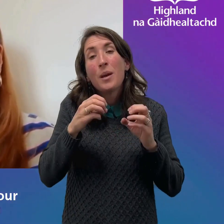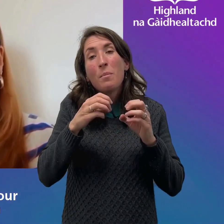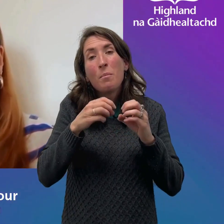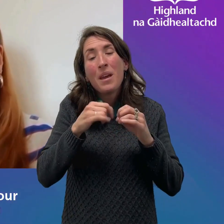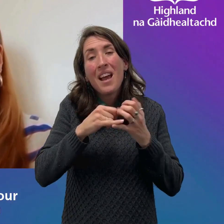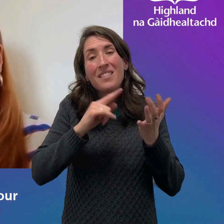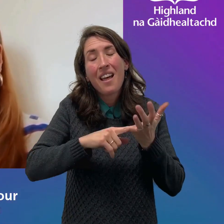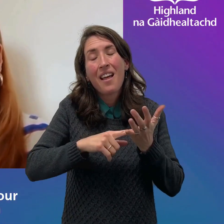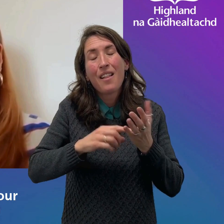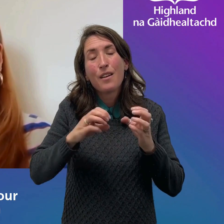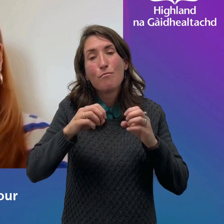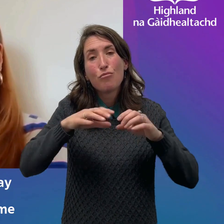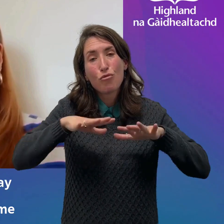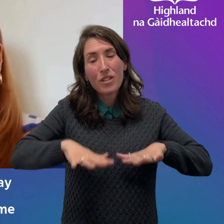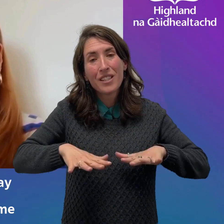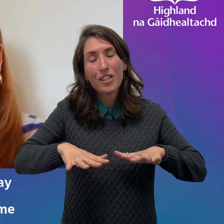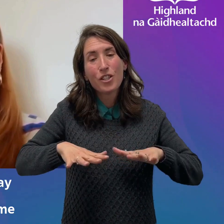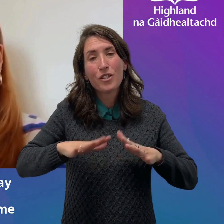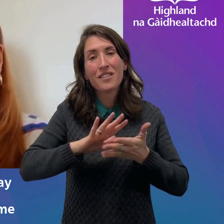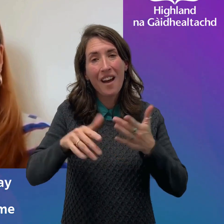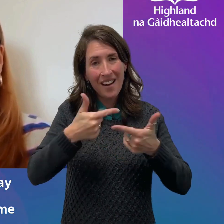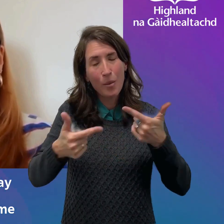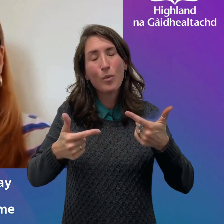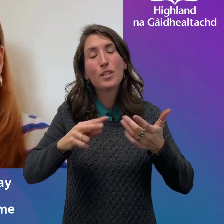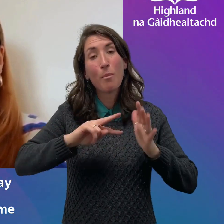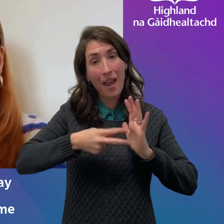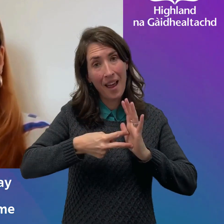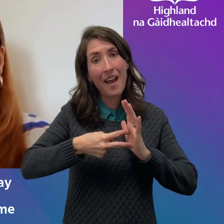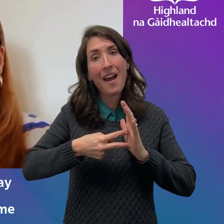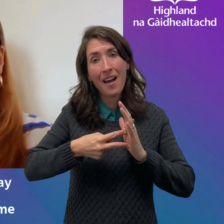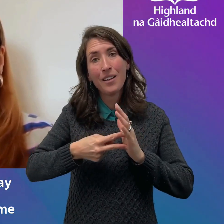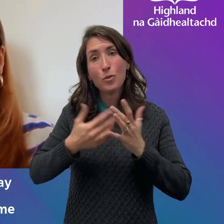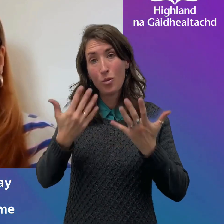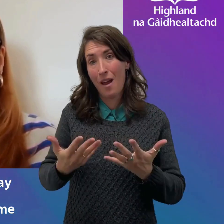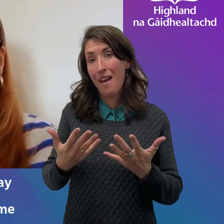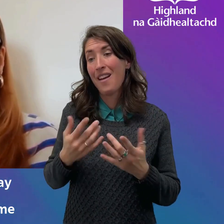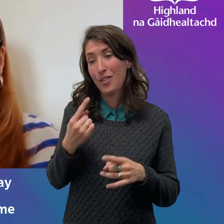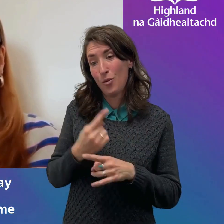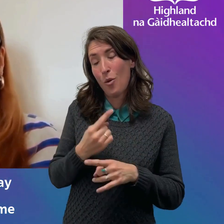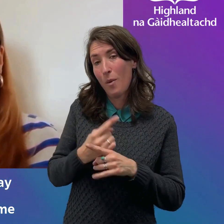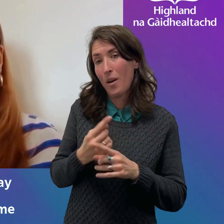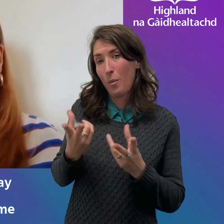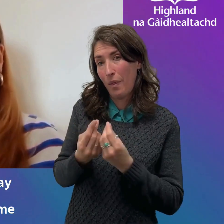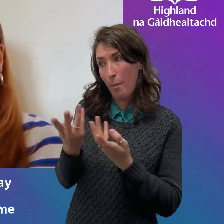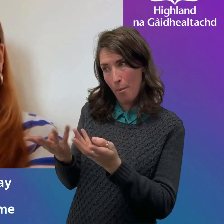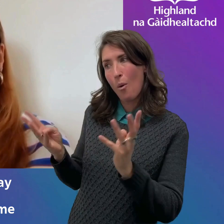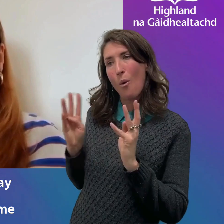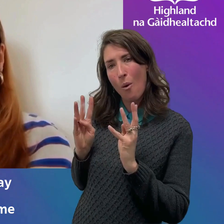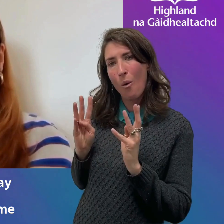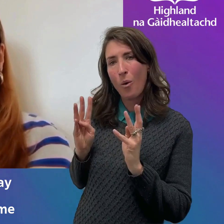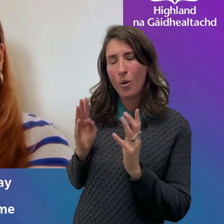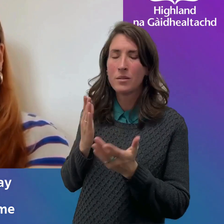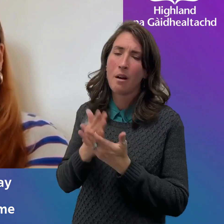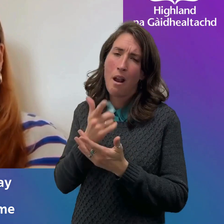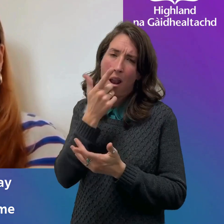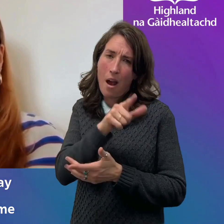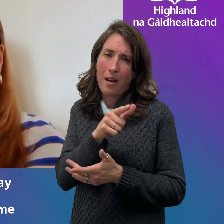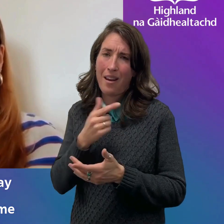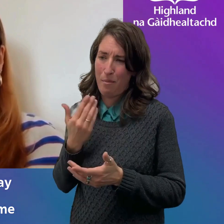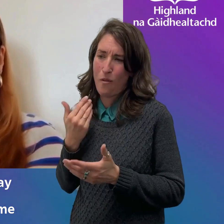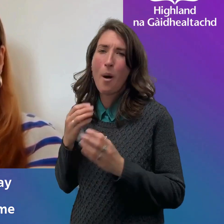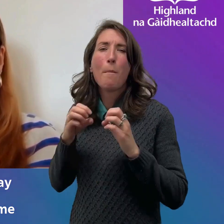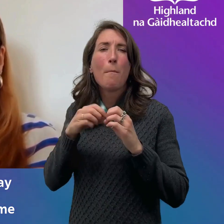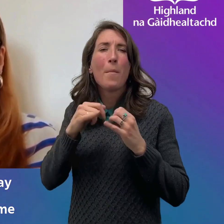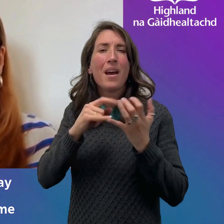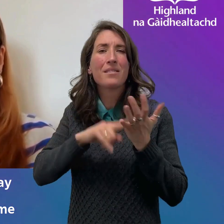our British Sign Language plan and the board saw that today and we were very lucky to have a